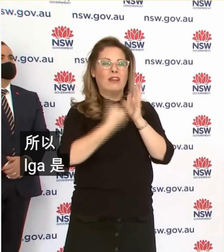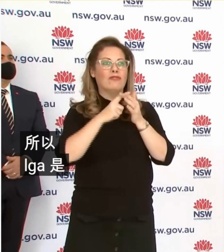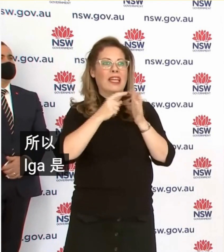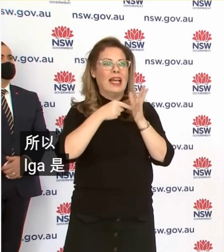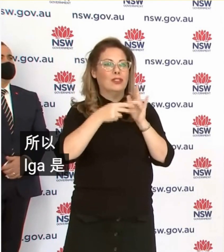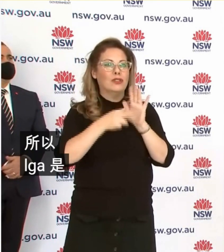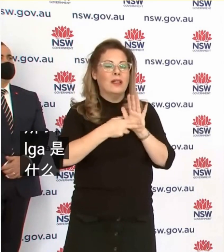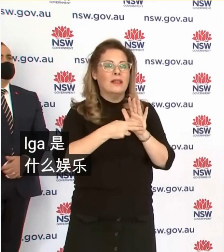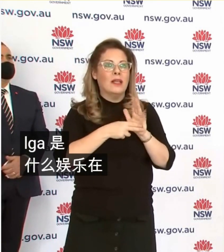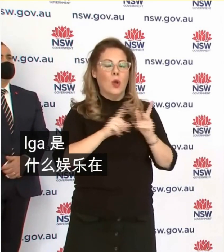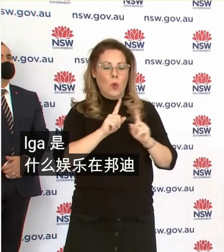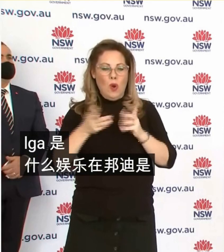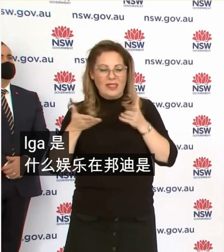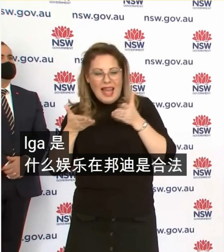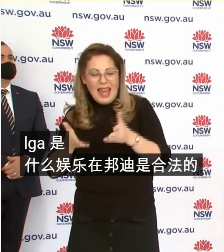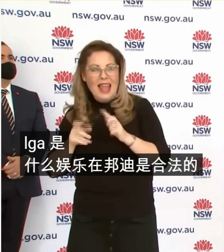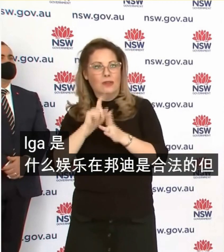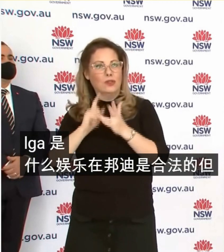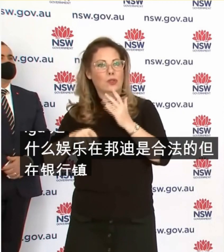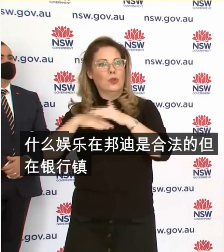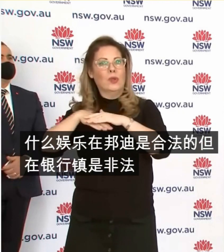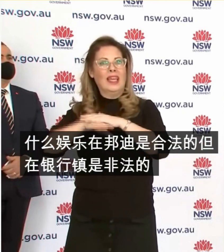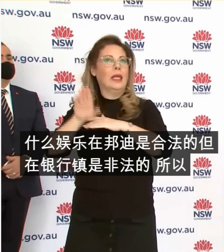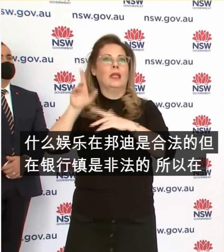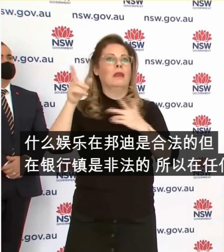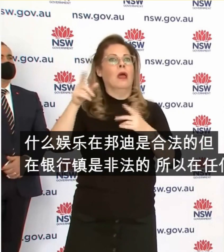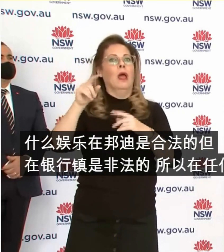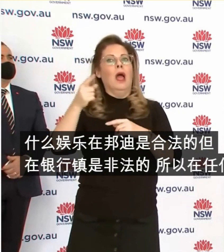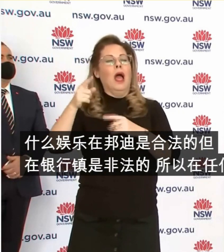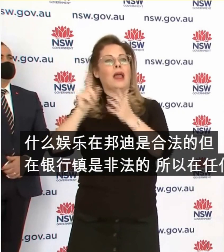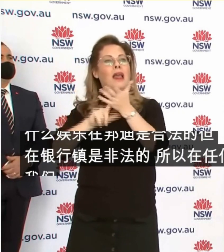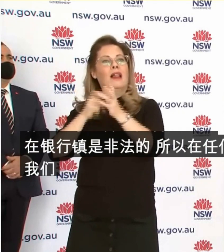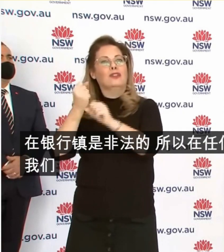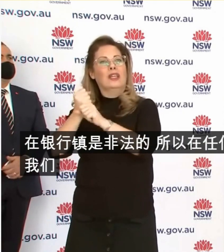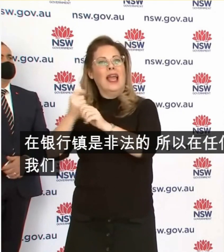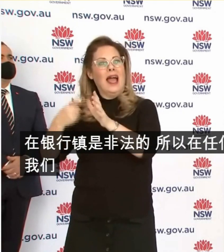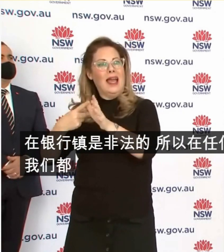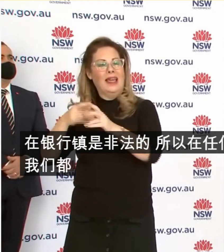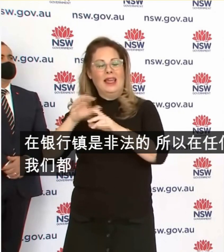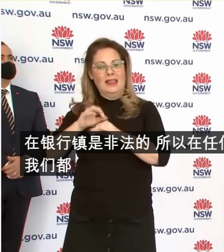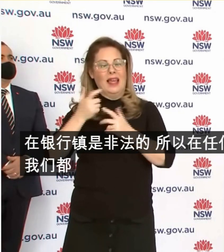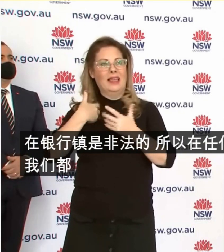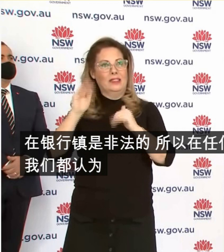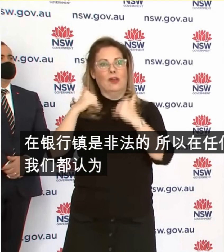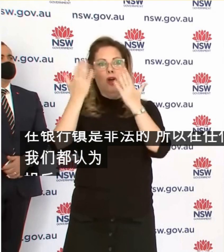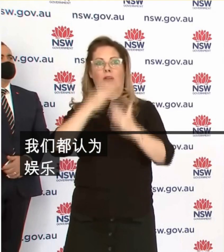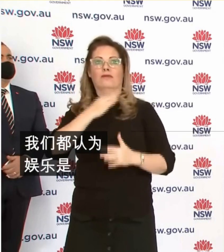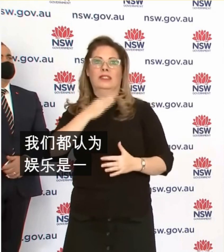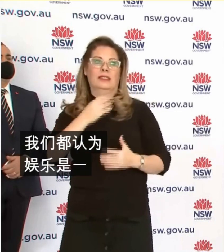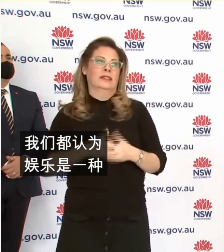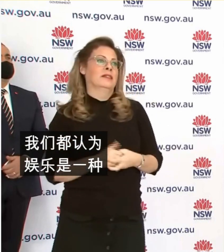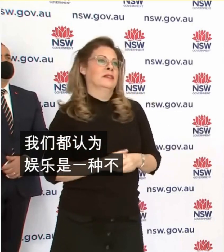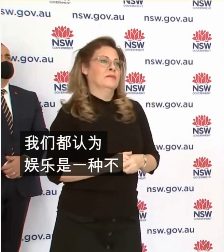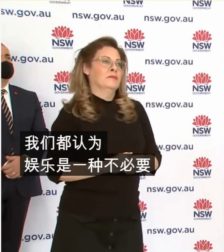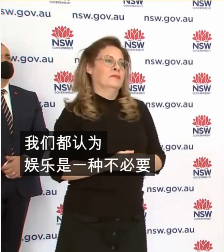LGAs What recreation is legal in Bondi but illegal in Bagster? So anywhere that's an LGA of concern, we've deemed